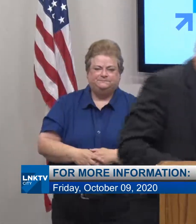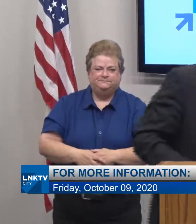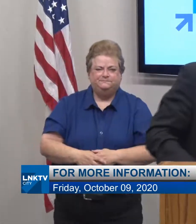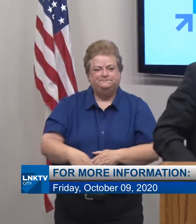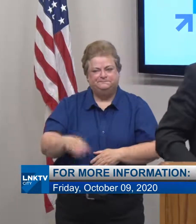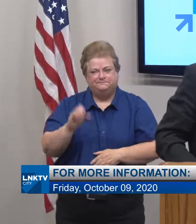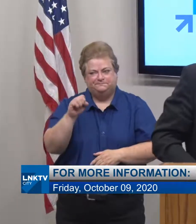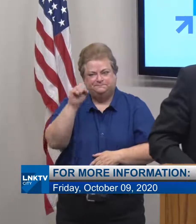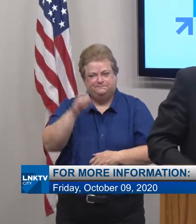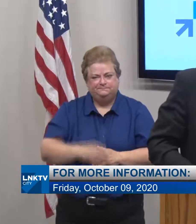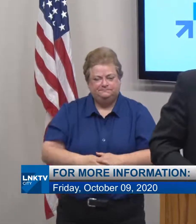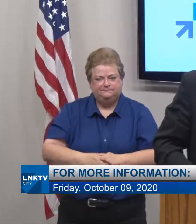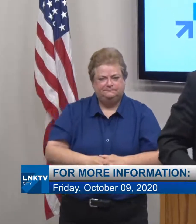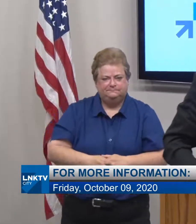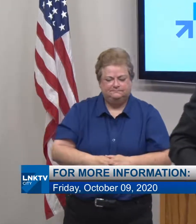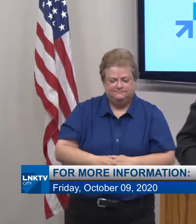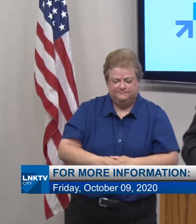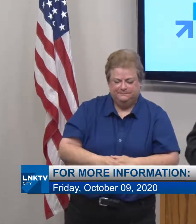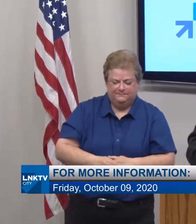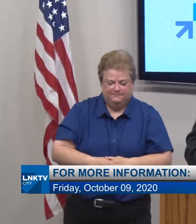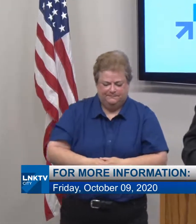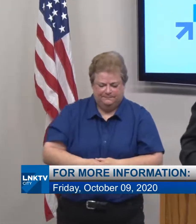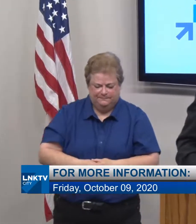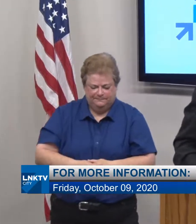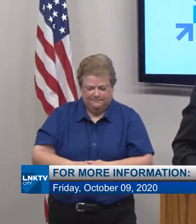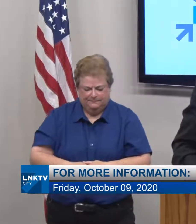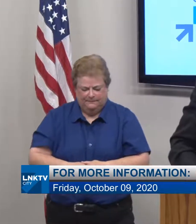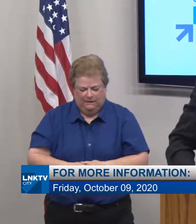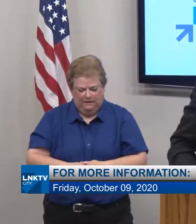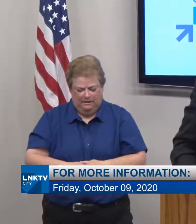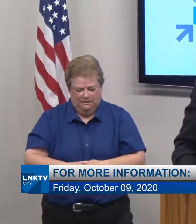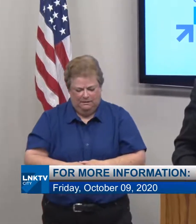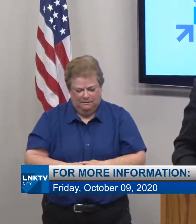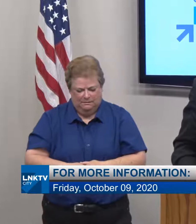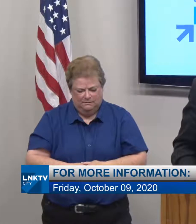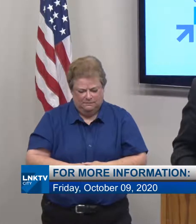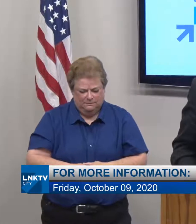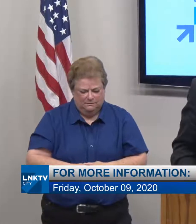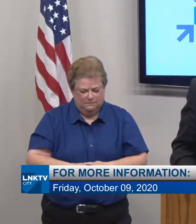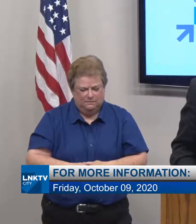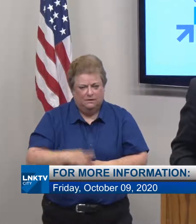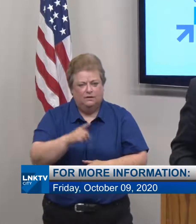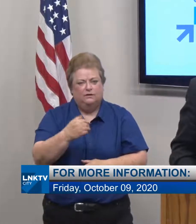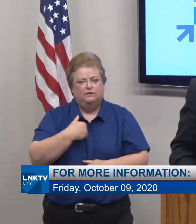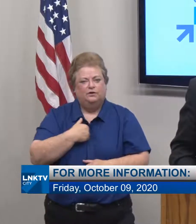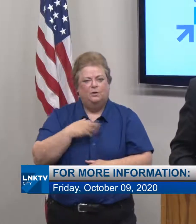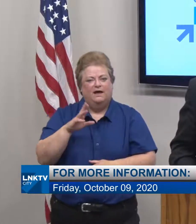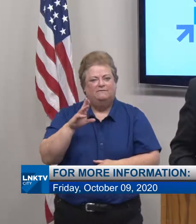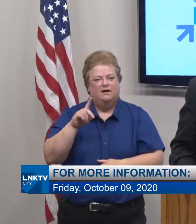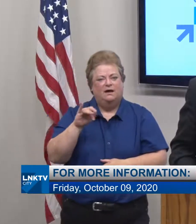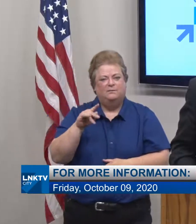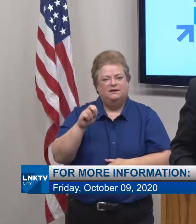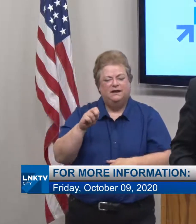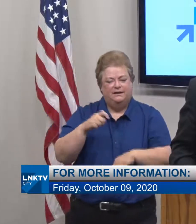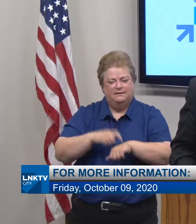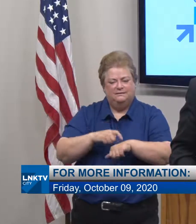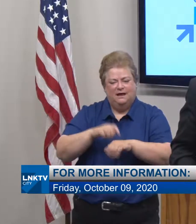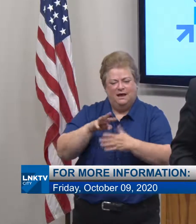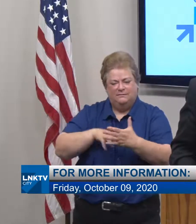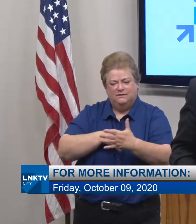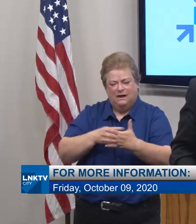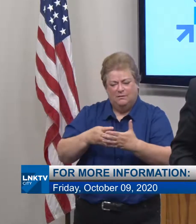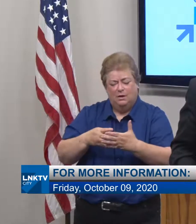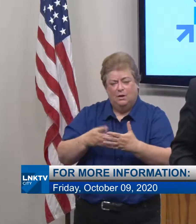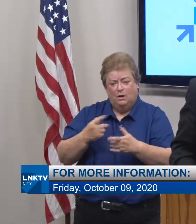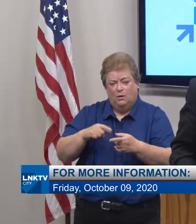Yes, ma'am. Hi, Dr. Joel. Do you have any kind of updated timetable on when you guys would like to go